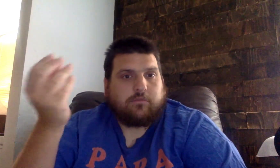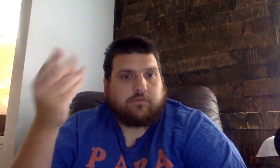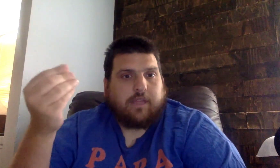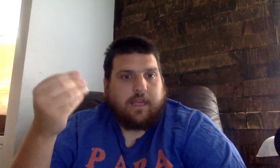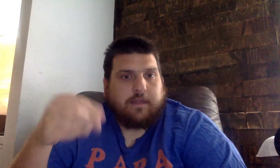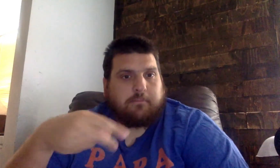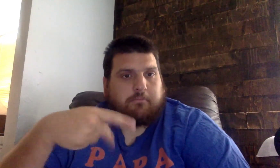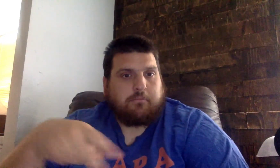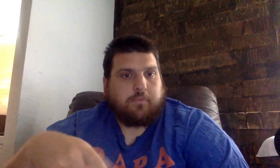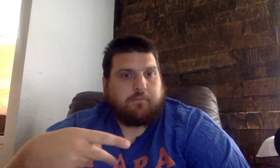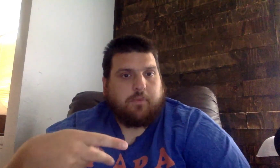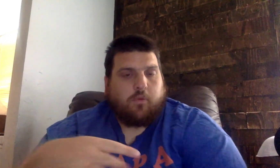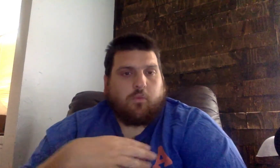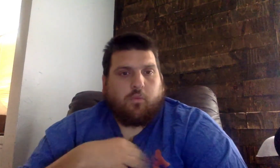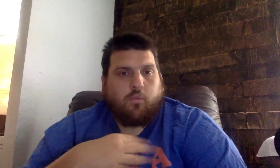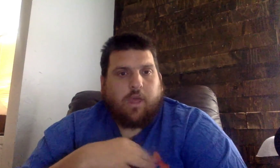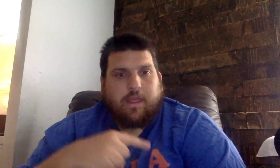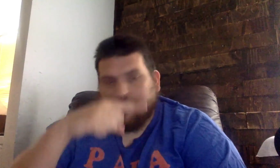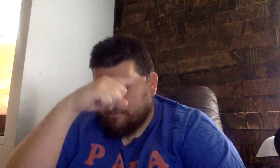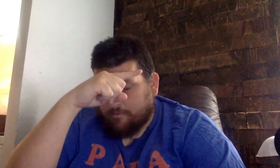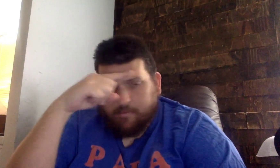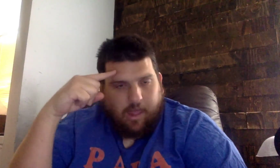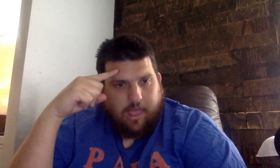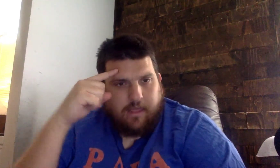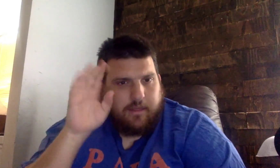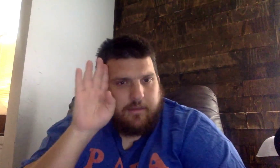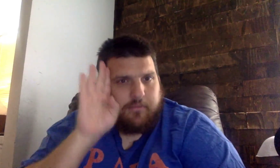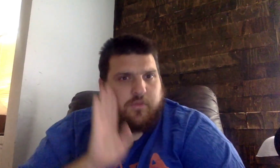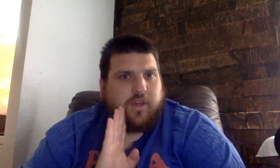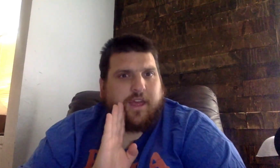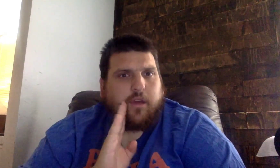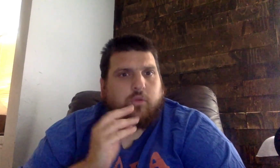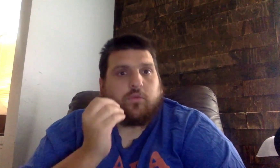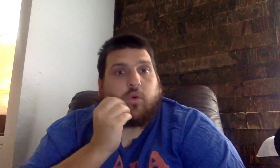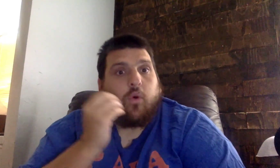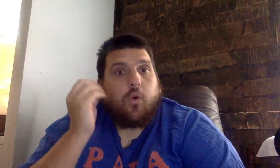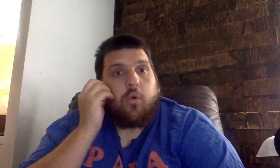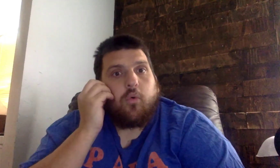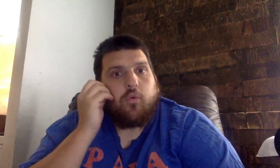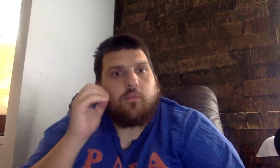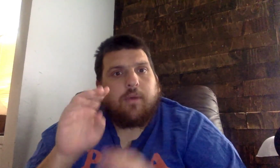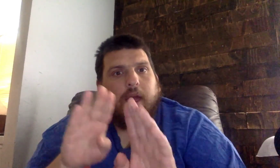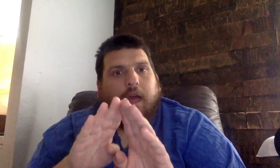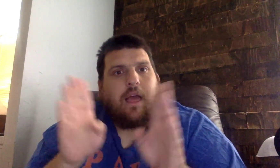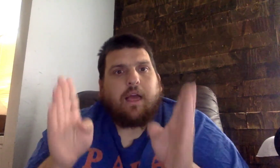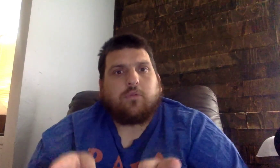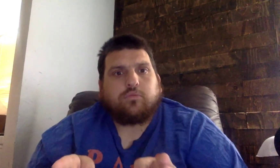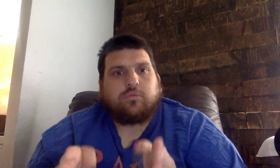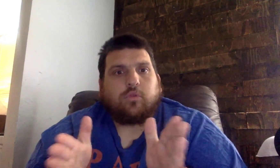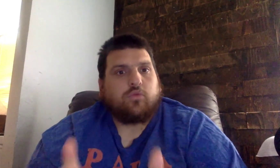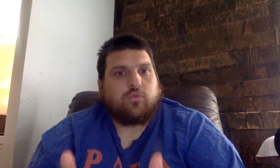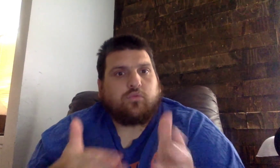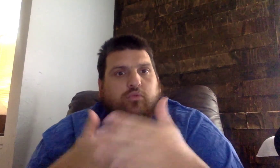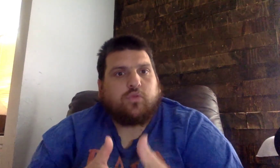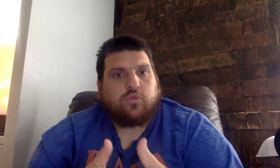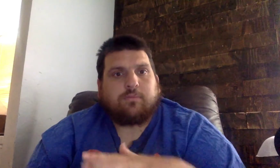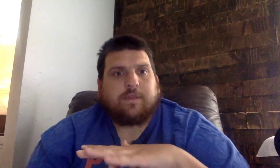inside, outside, purple, white, black, brown, home, house,